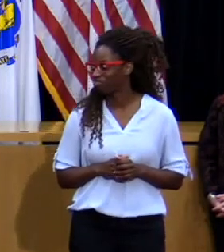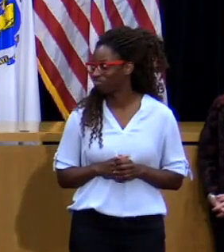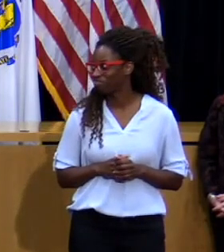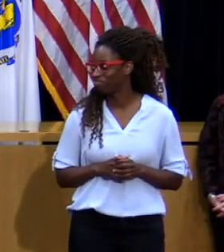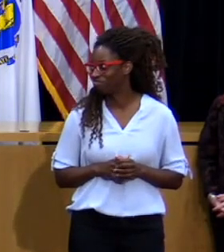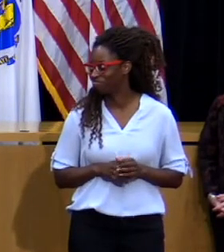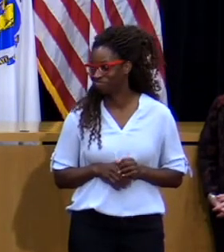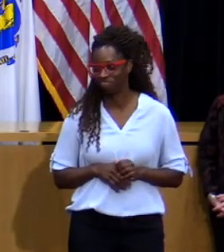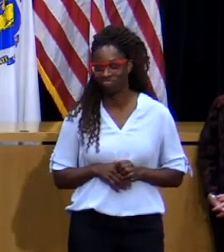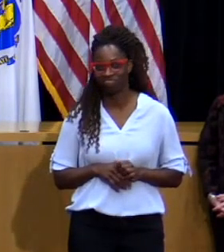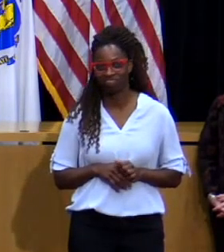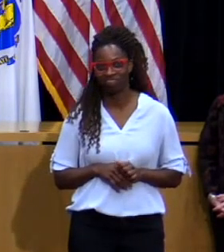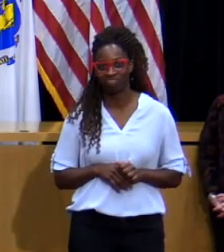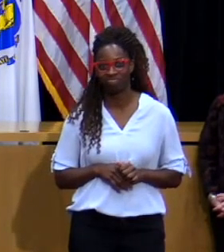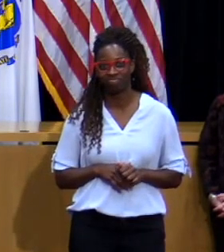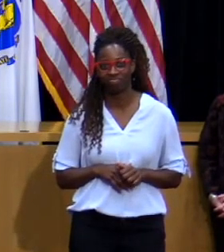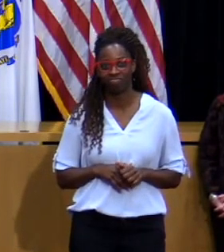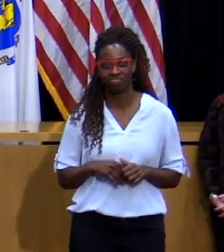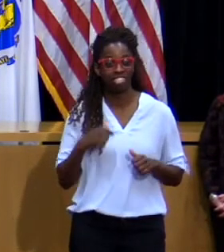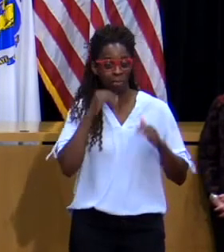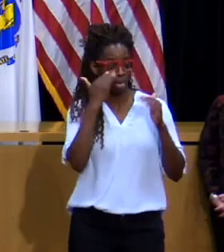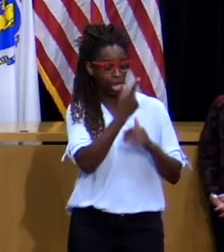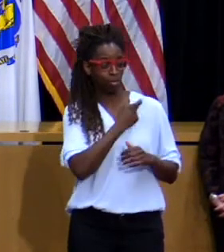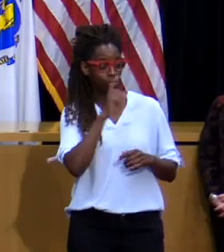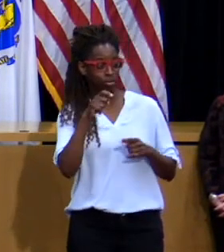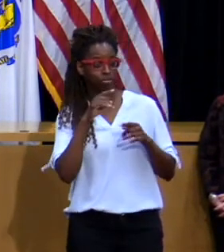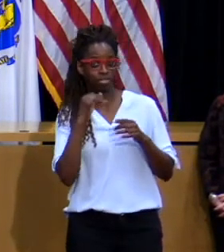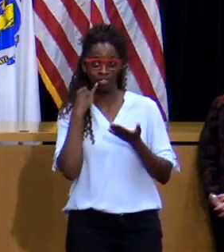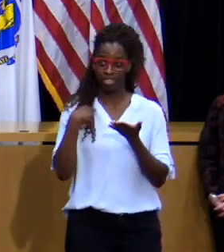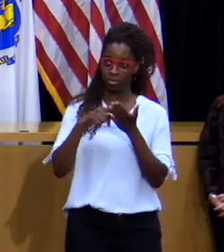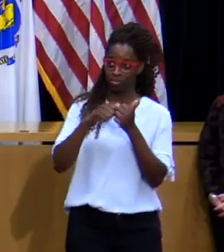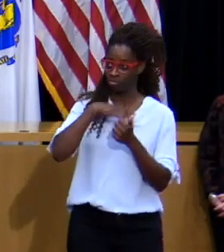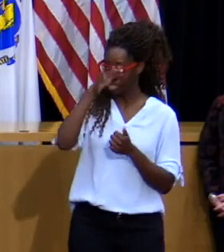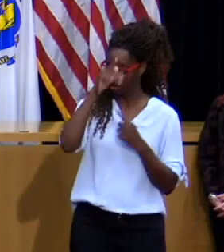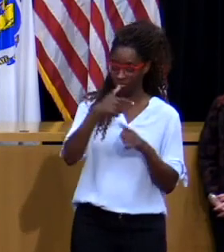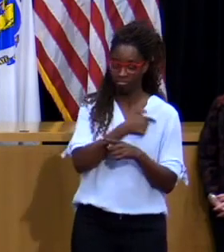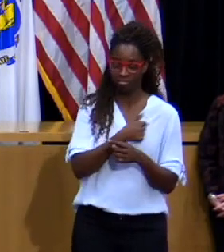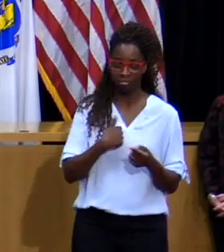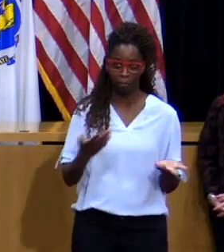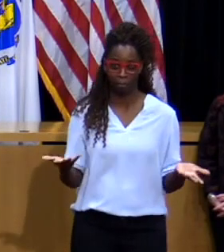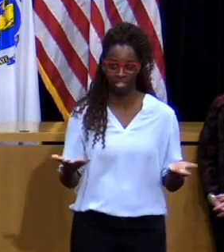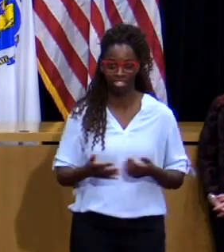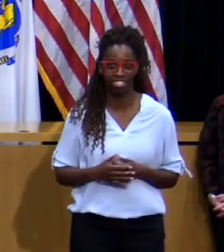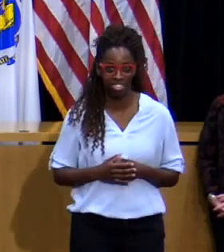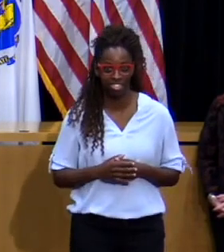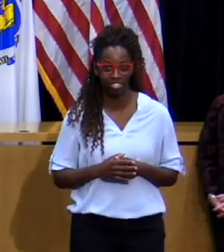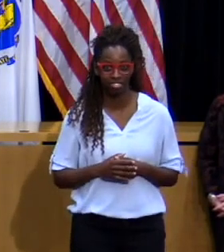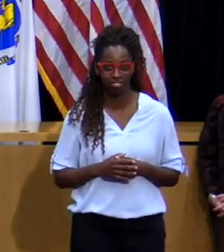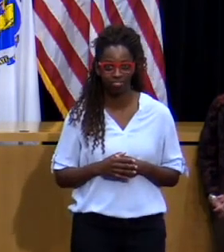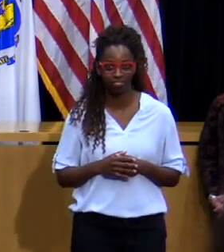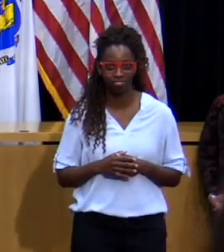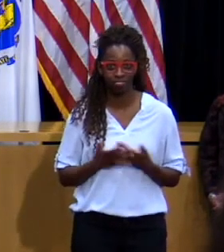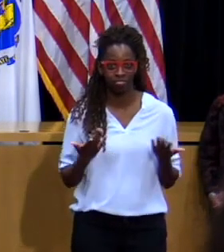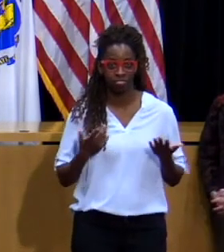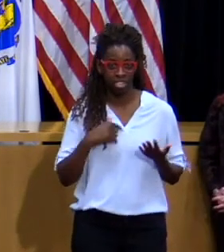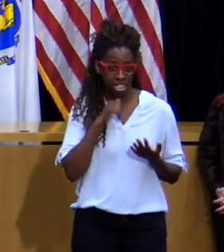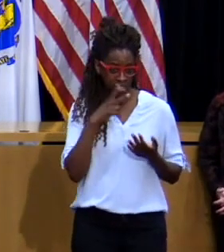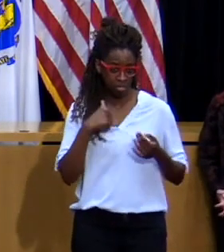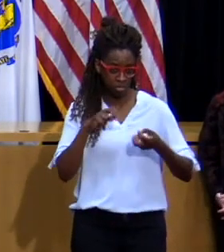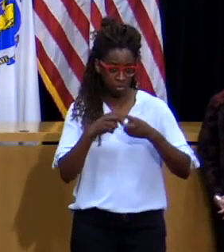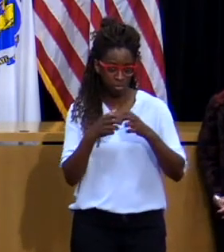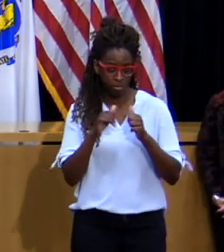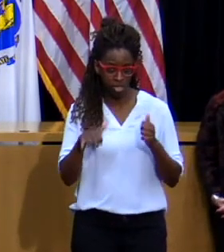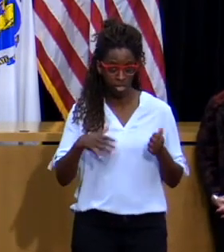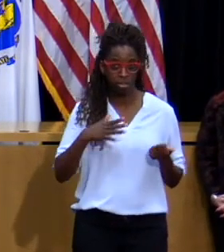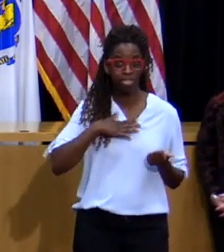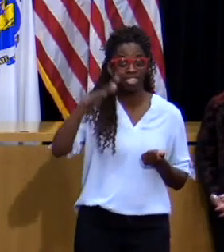Wasn't expecting that. I don't have any problems with it at all. Obviously, he's a big boy, and he'll make whatever